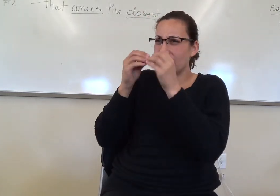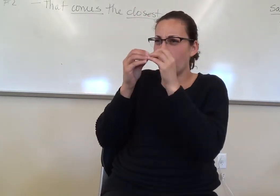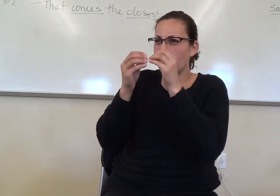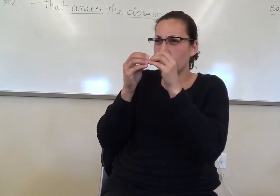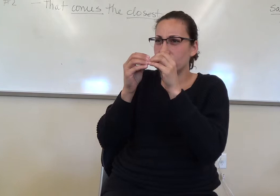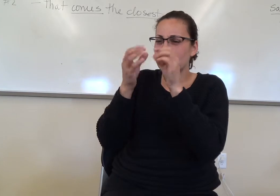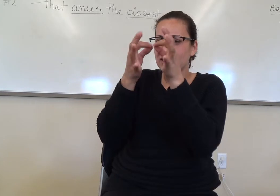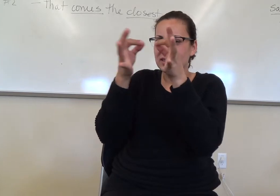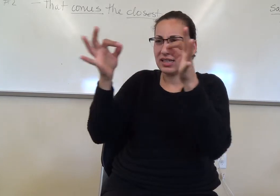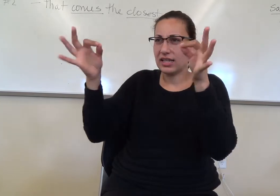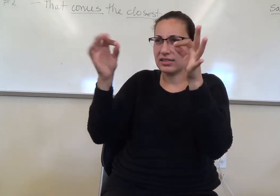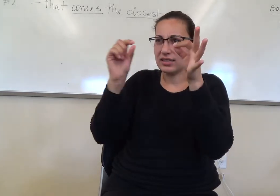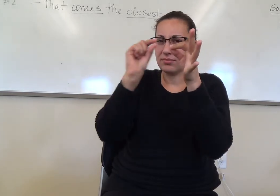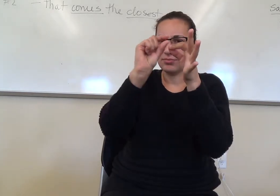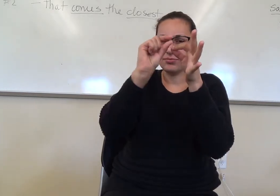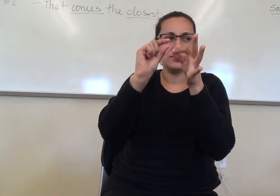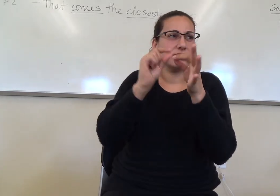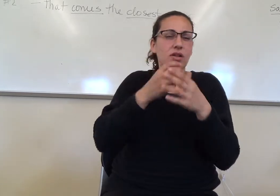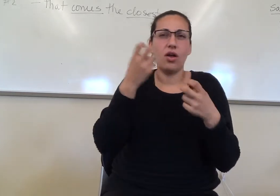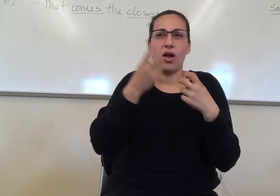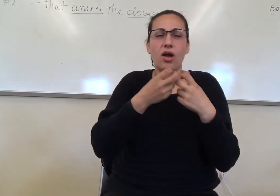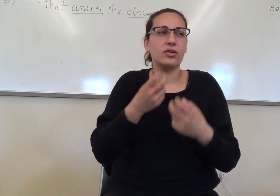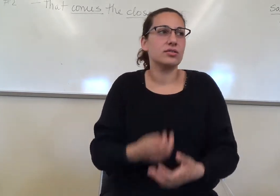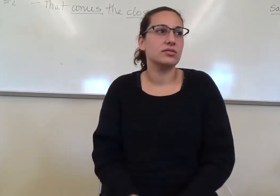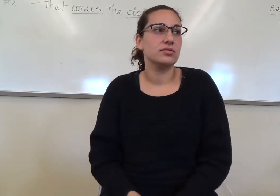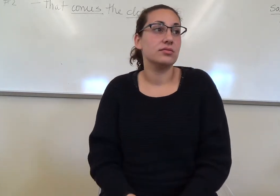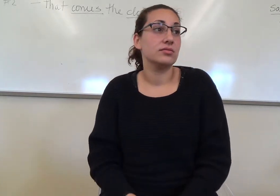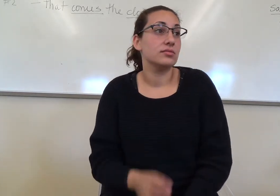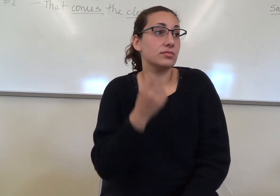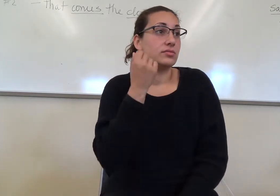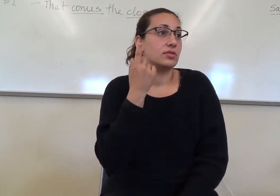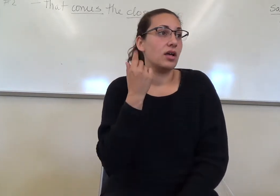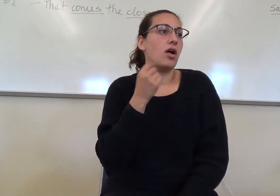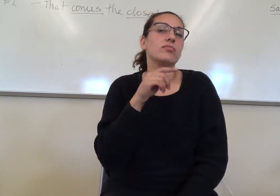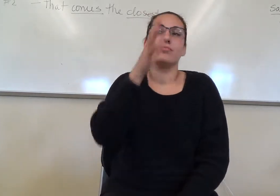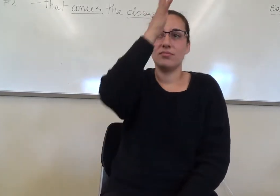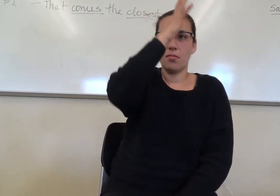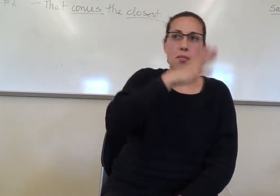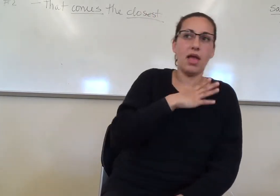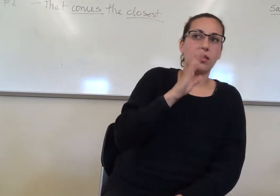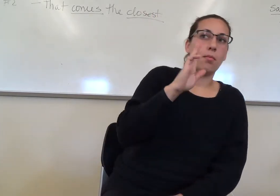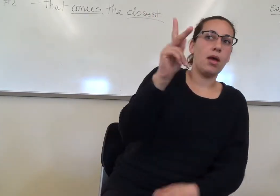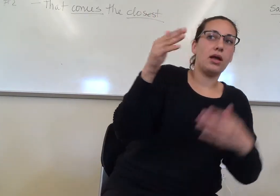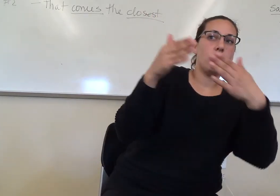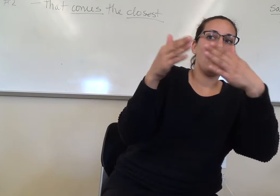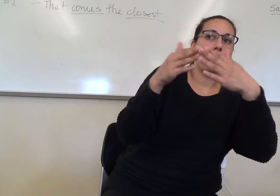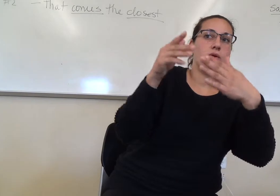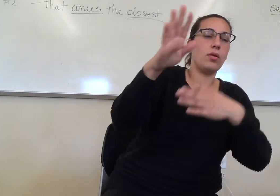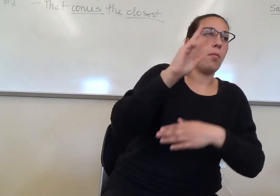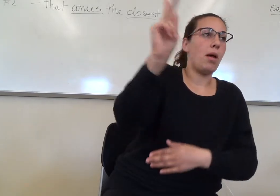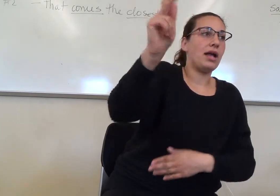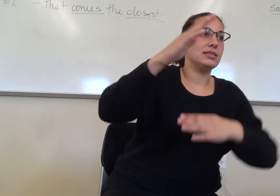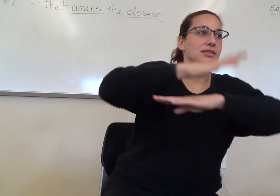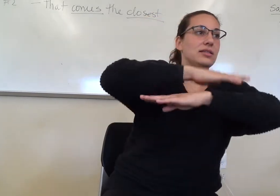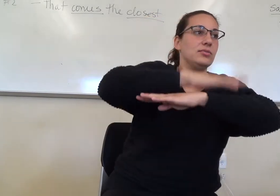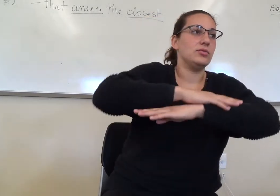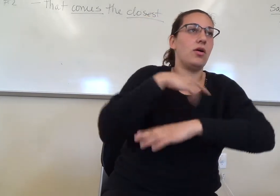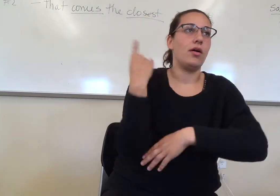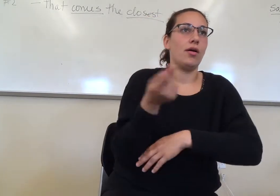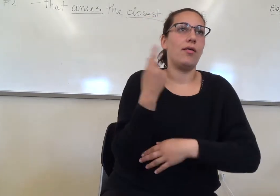probably good. Does that make sense to people how we got that? Yeah, it's complex because it has a lot